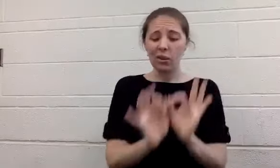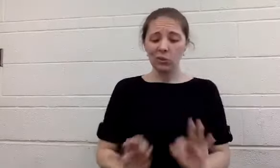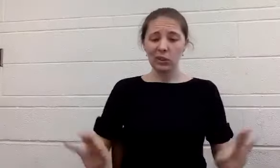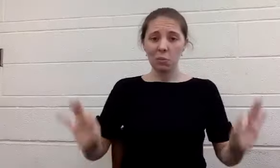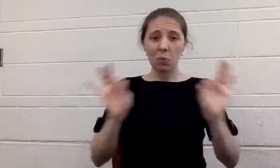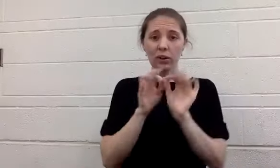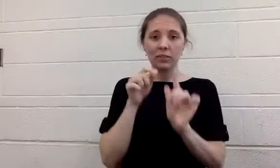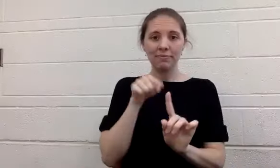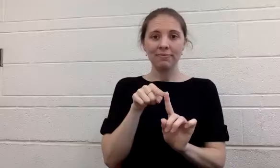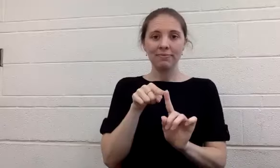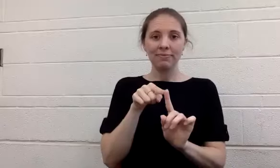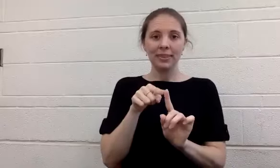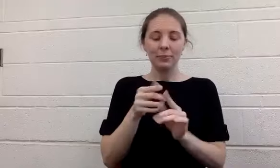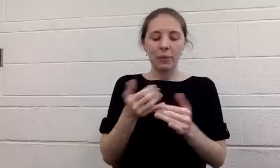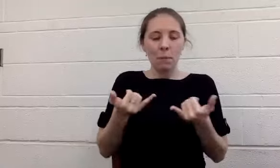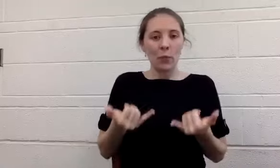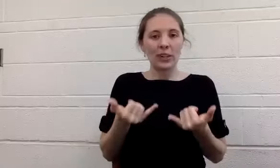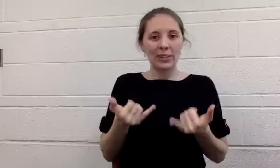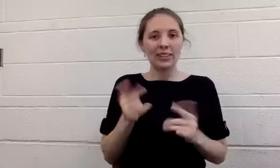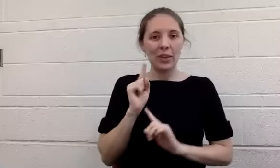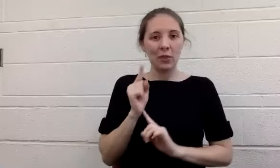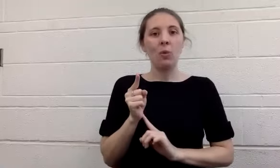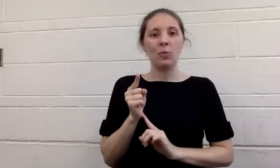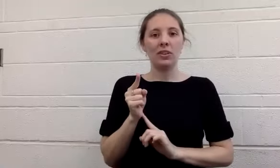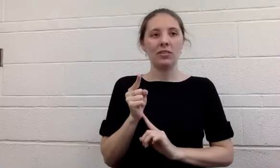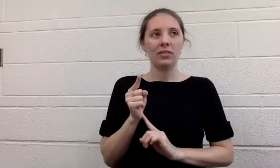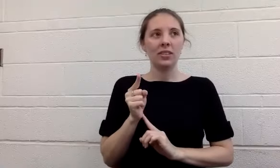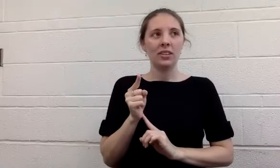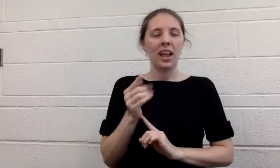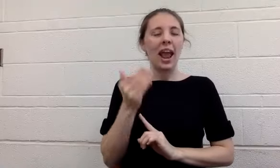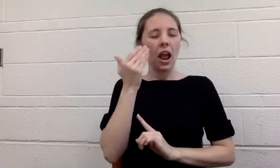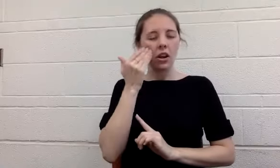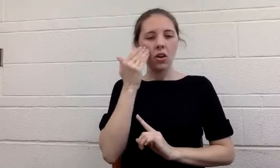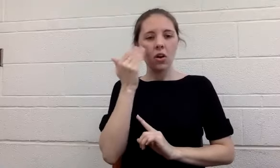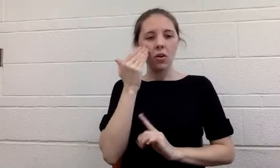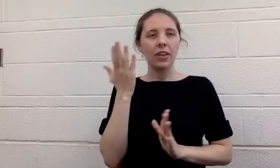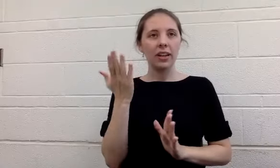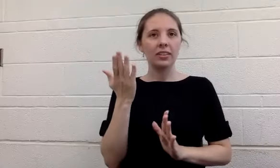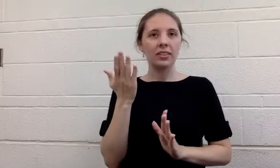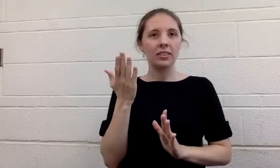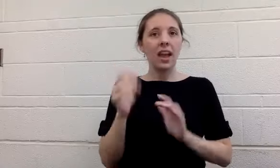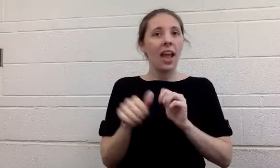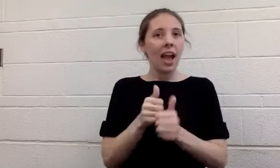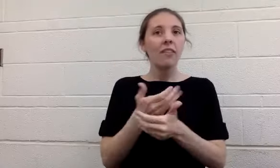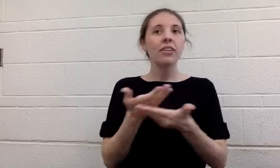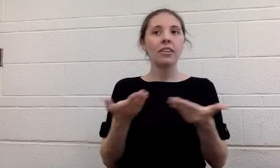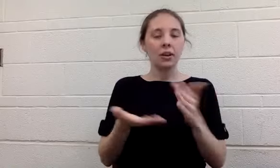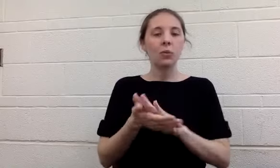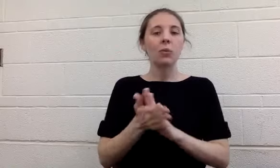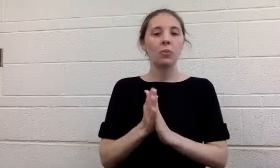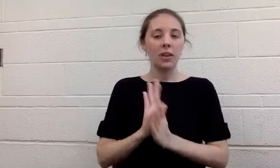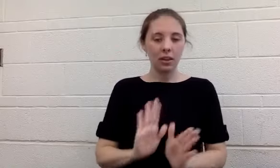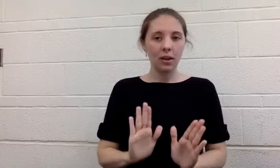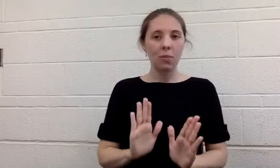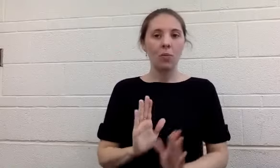it's going to end, and again, what I'm supposed to pray for, what I'm not supposed to pray for. But I know that I am going to